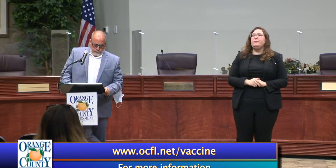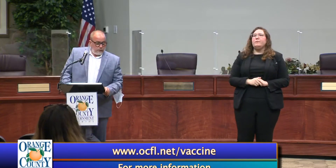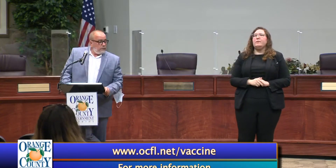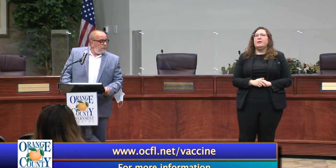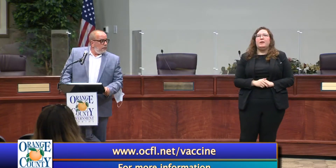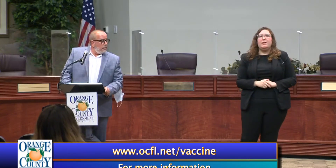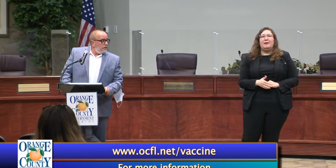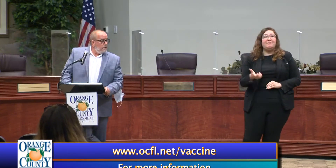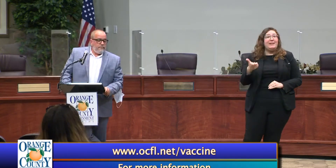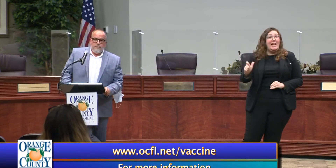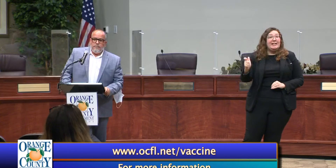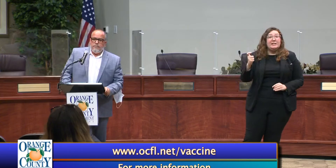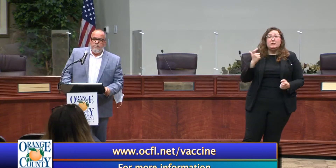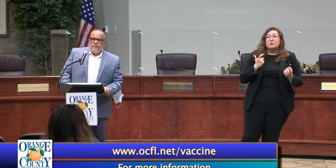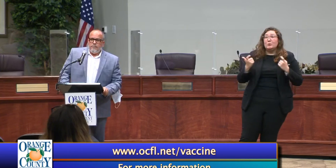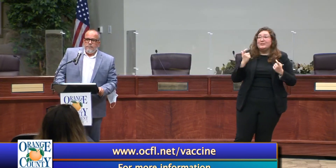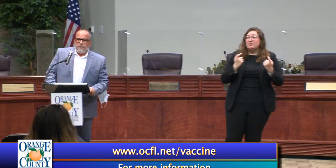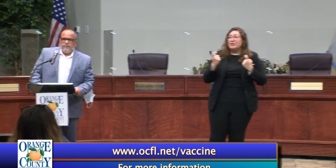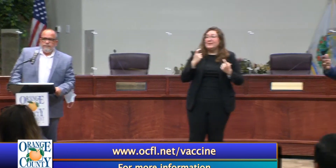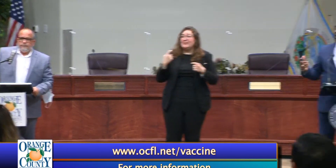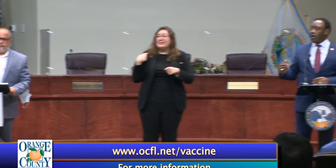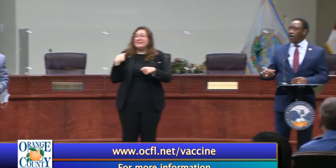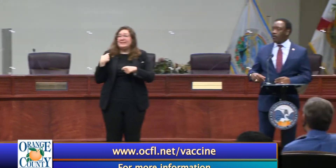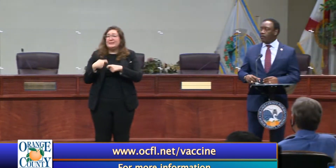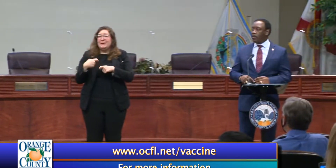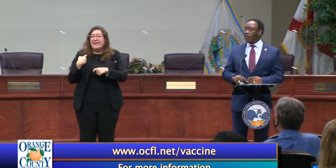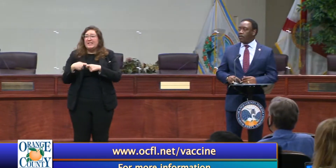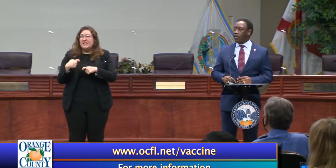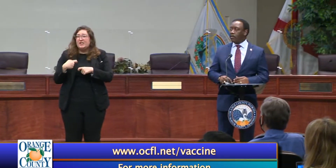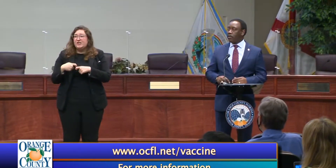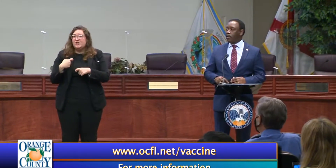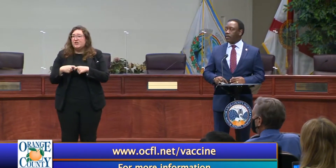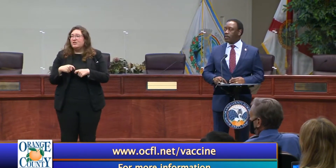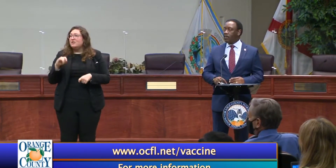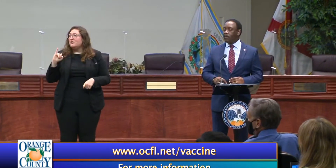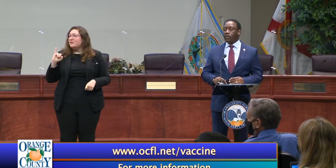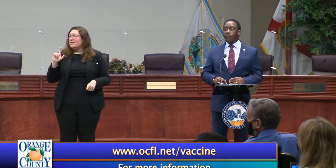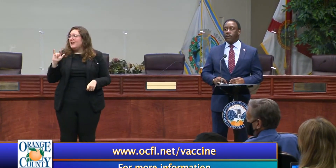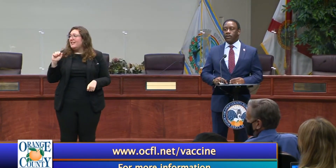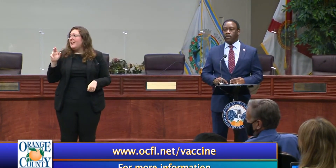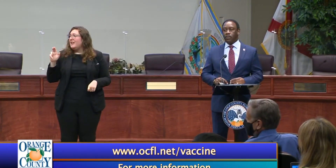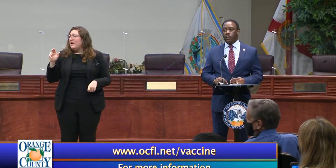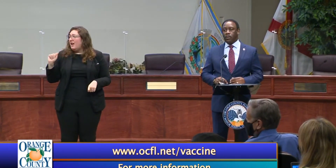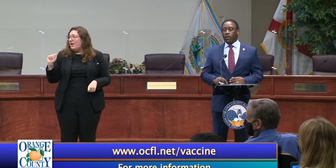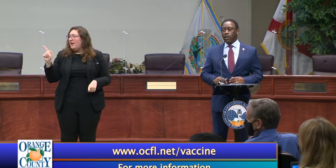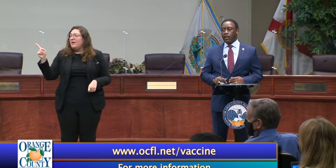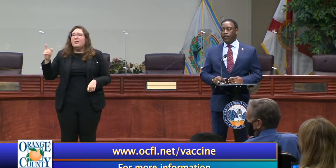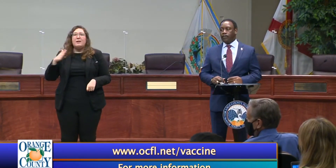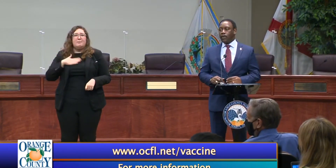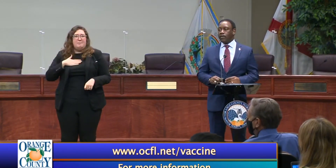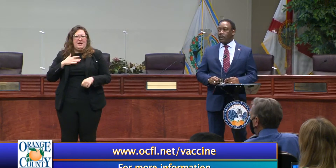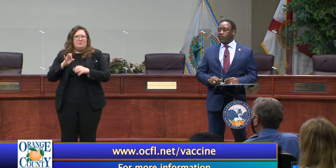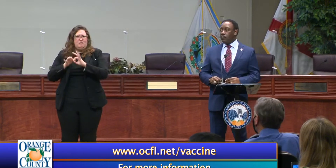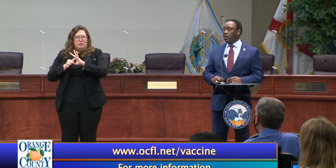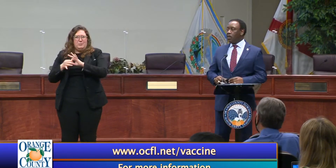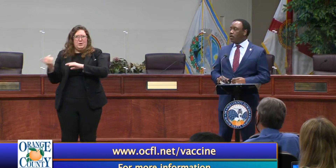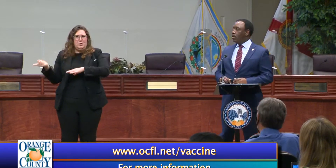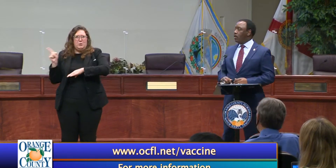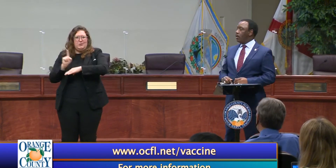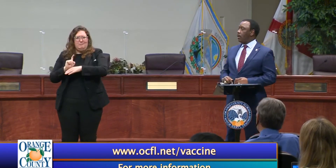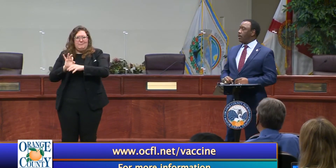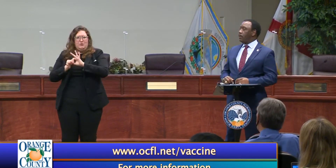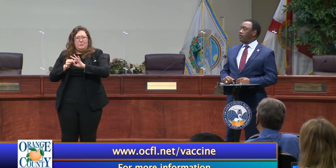If there are any questions in Spanish, I will have Elio Torres come forward to translate for